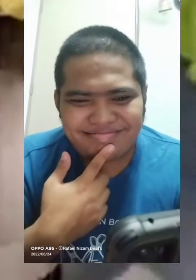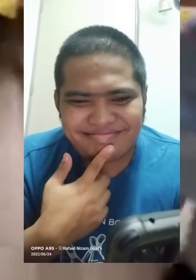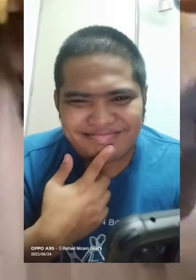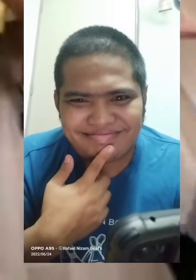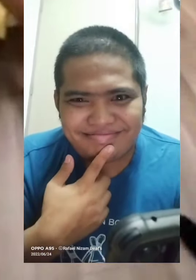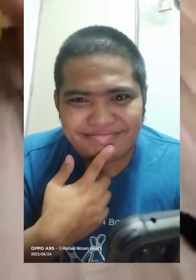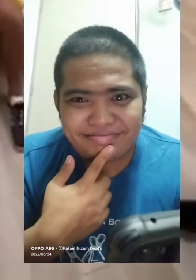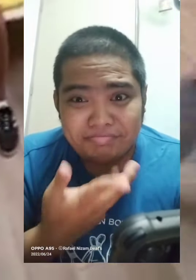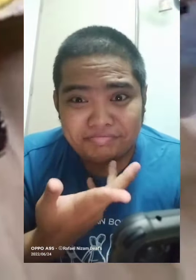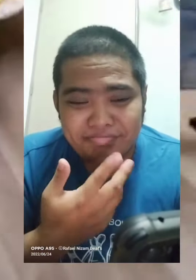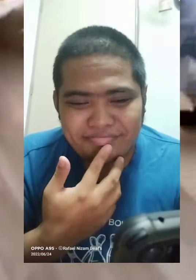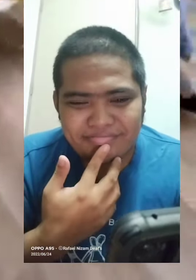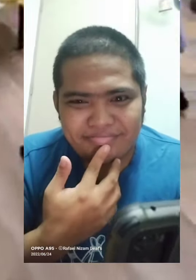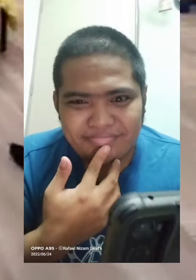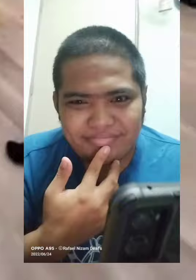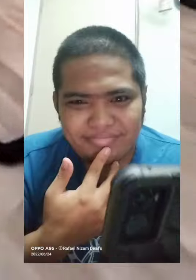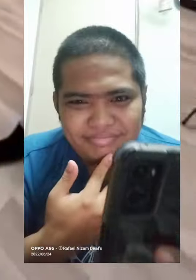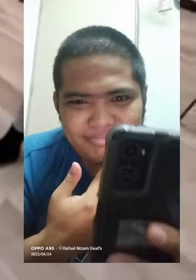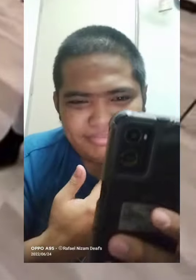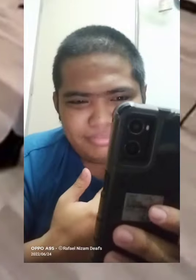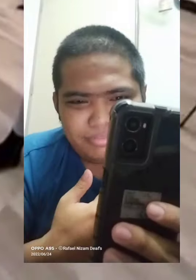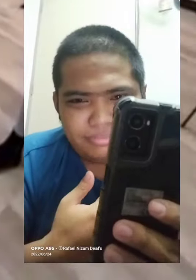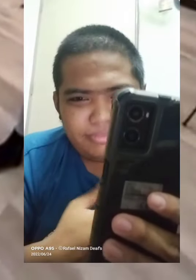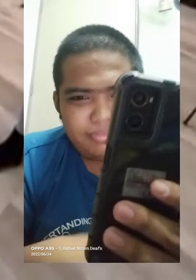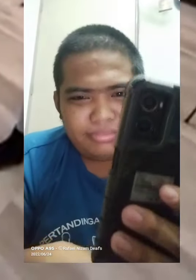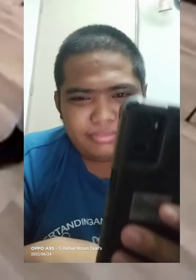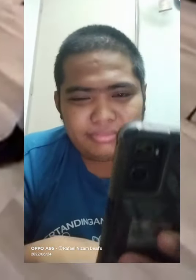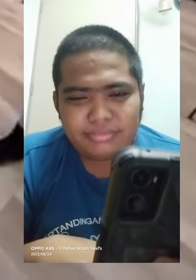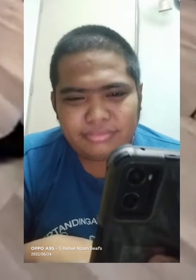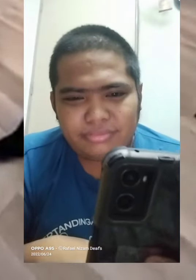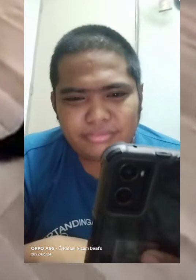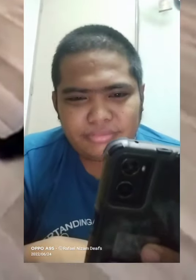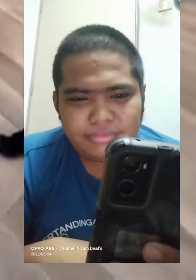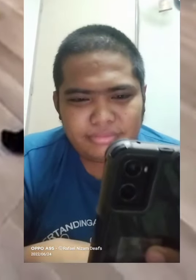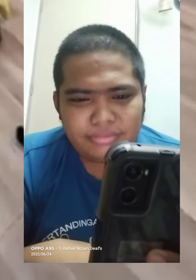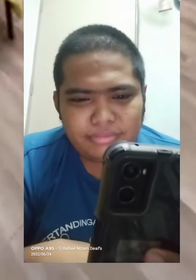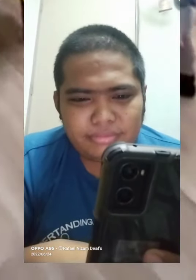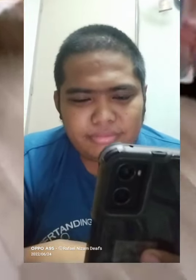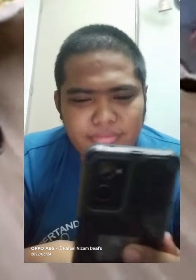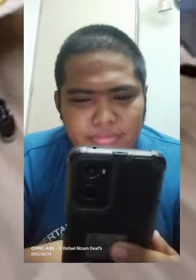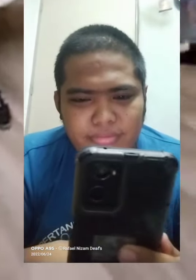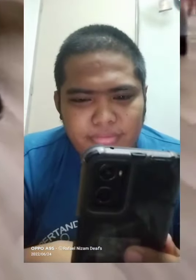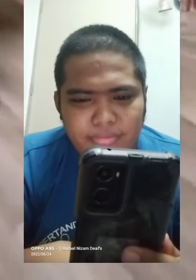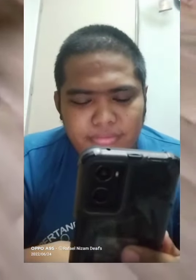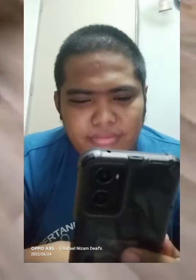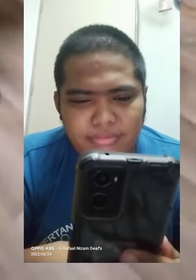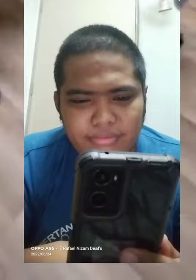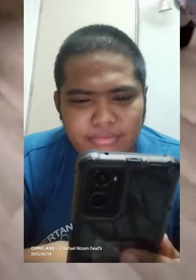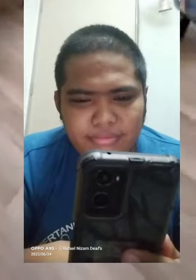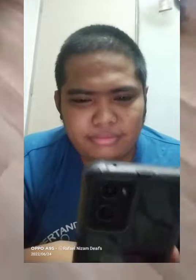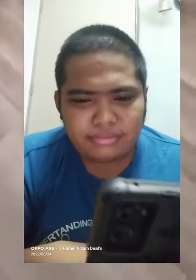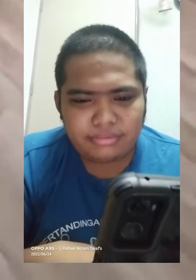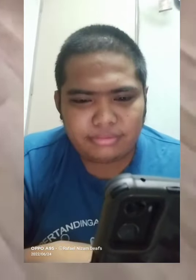You're not even, like, calm down. What? You have one last chance to be honest with me. What to be honest? Before I look under the bed. I mean, look at you. Why do you want to look under the bed? It's